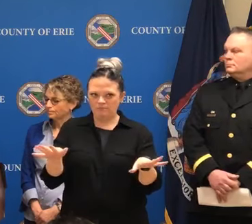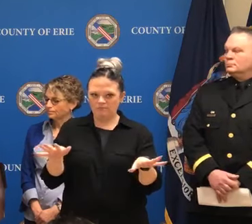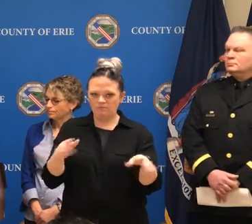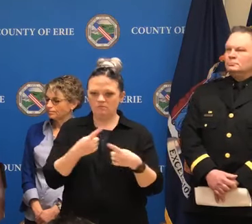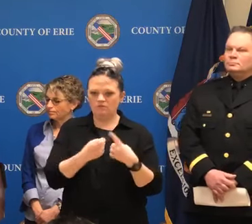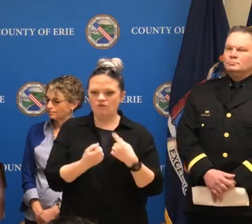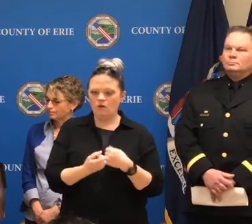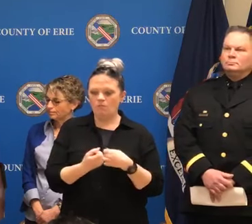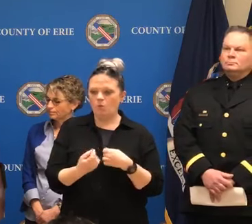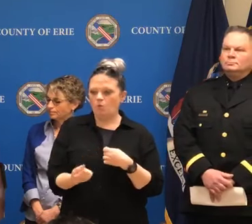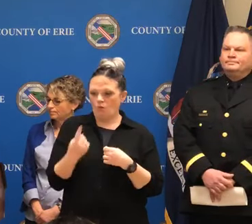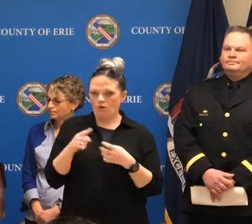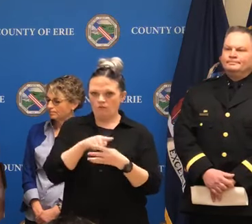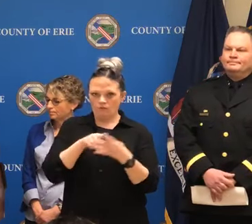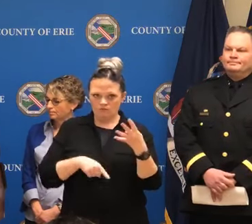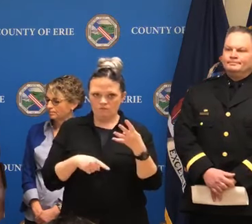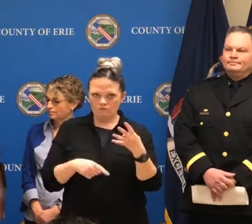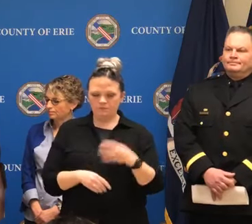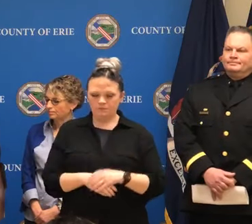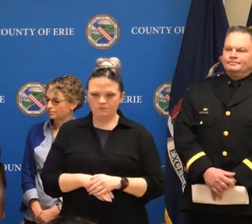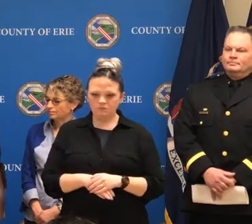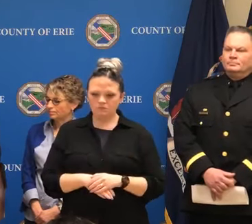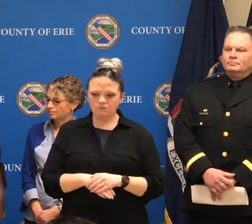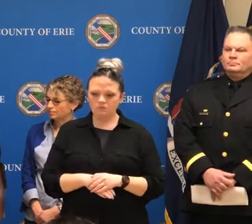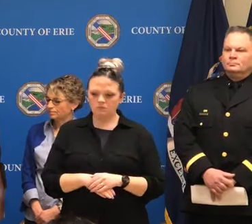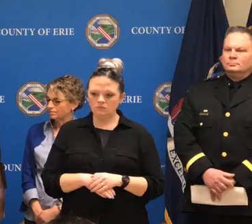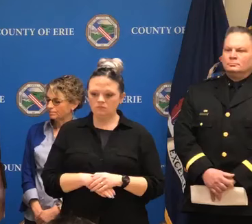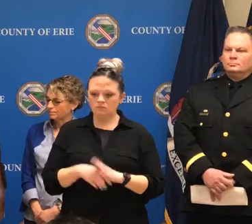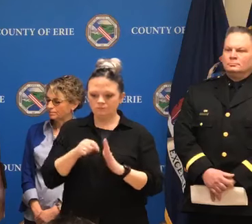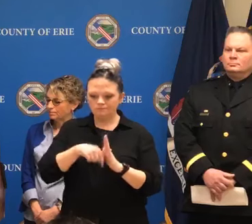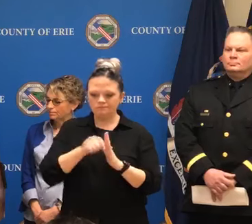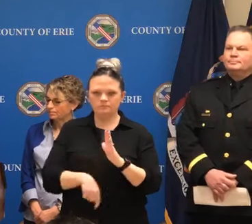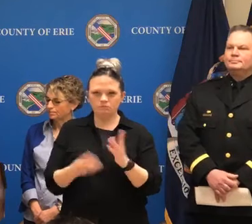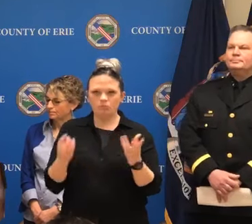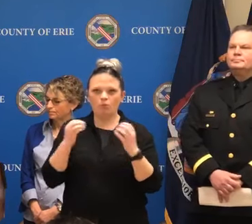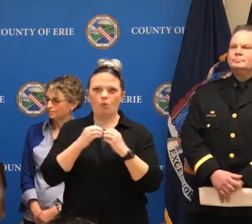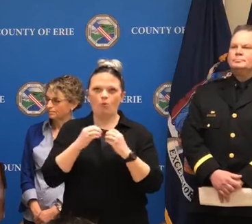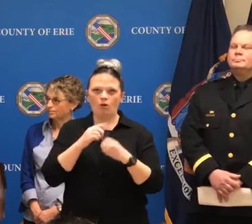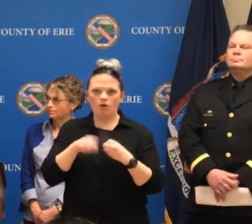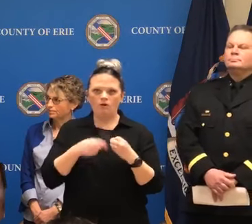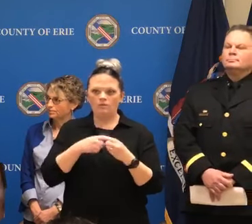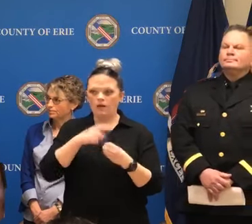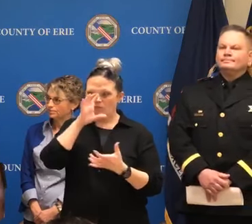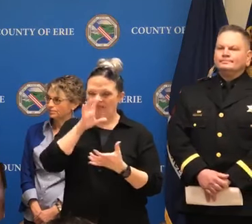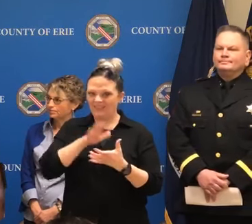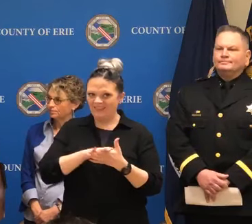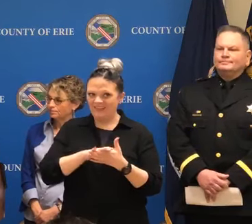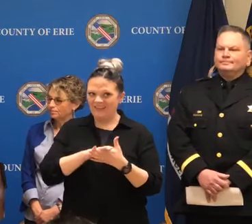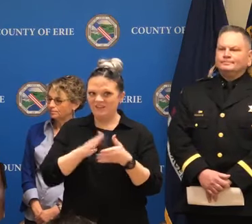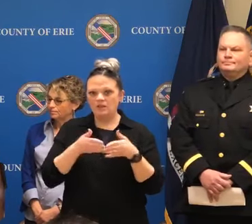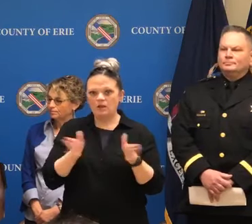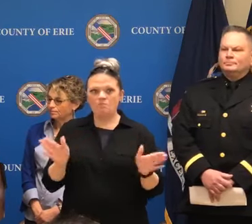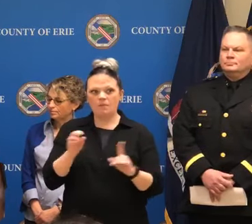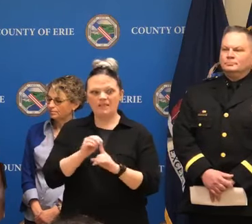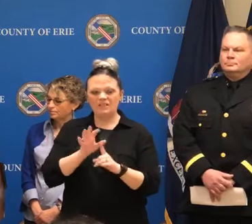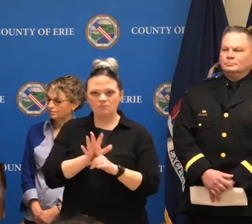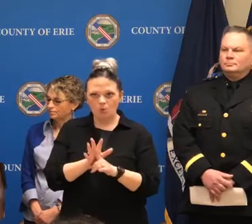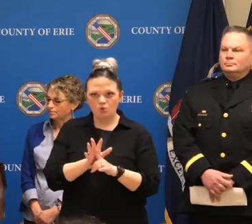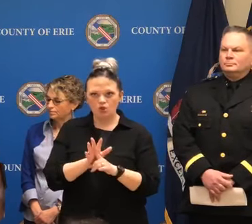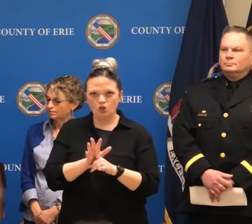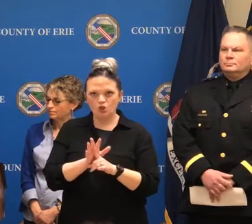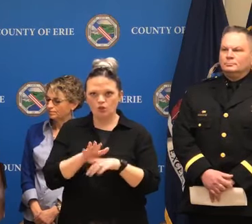one of those individuals. To go into further detail about what we believe are public exposures, and to advise